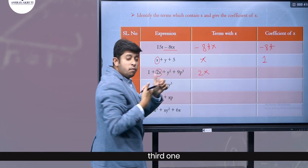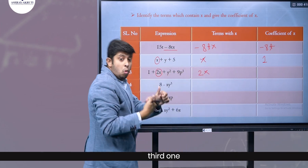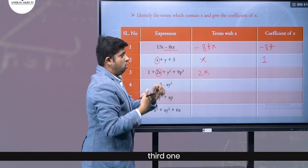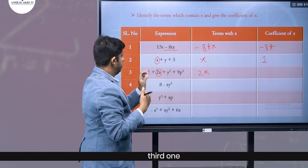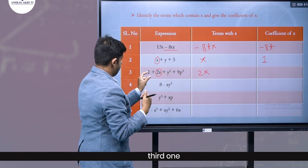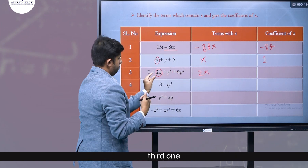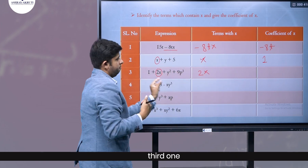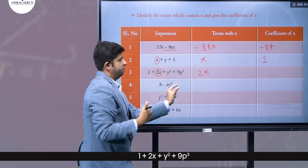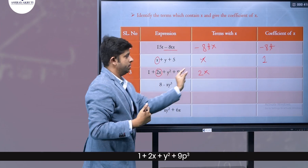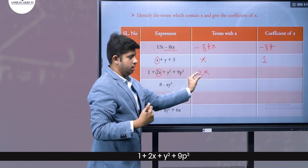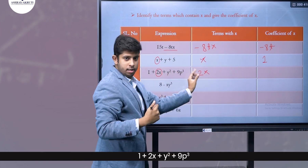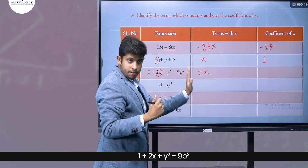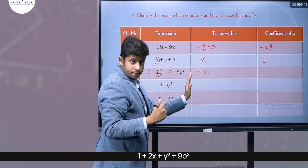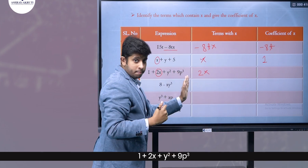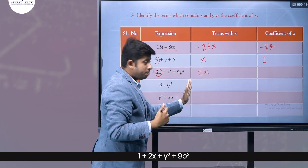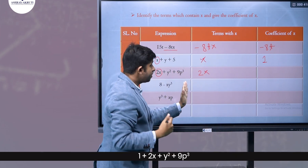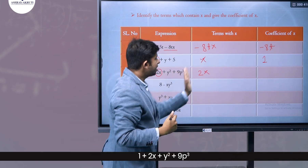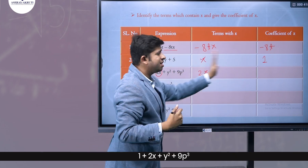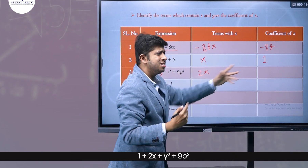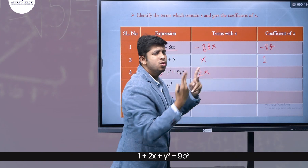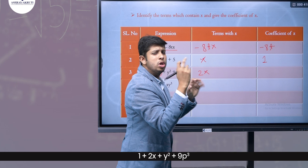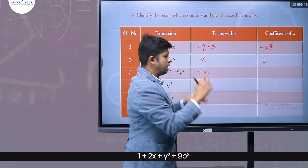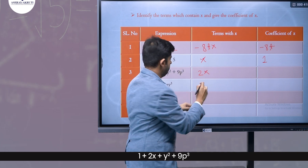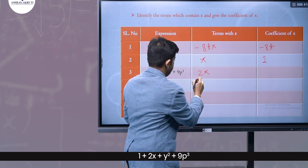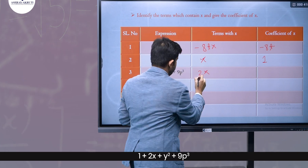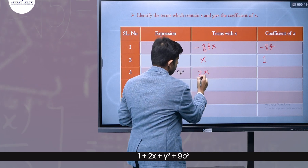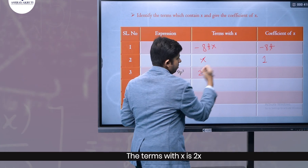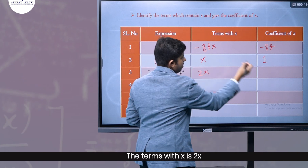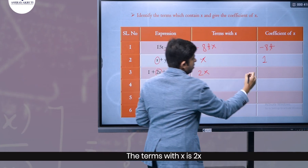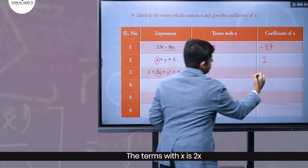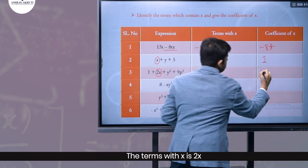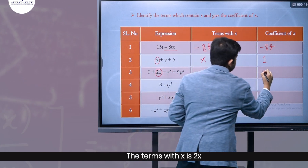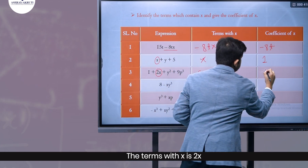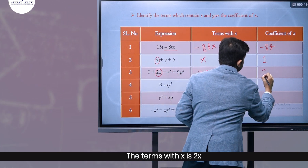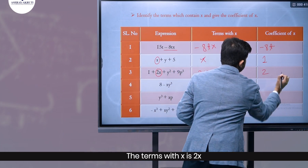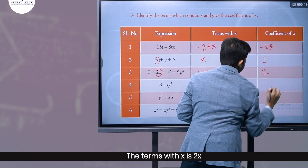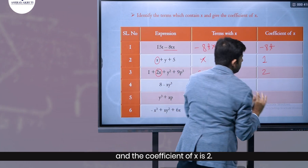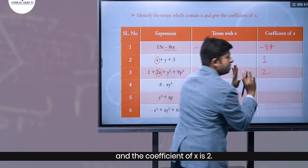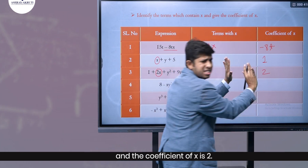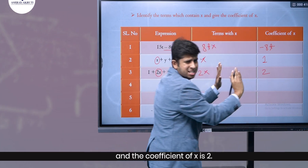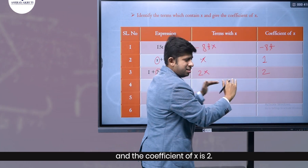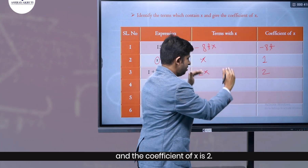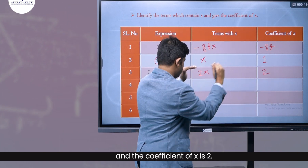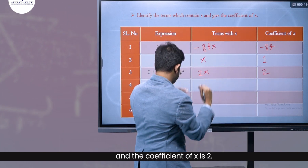Third one, 1 plus 2x plus y square plus 9p cube. The terms with x is 2x and the coefficient of x is